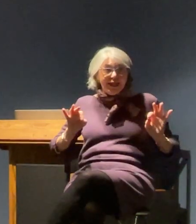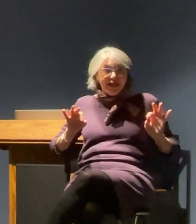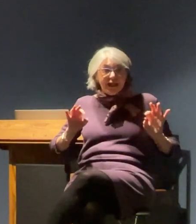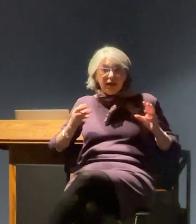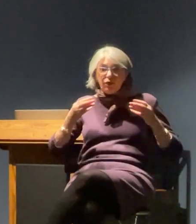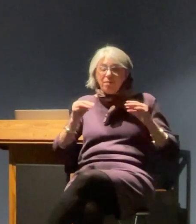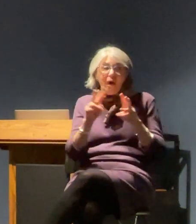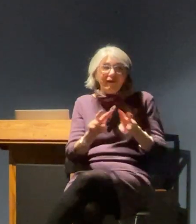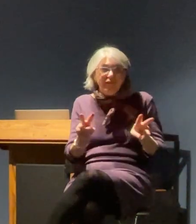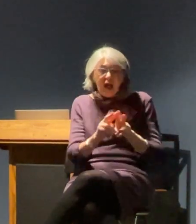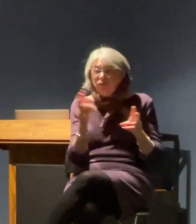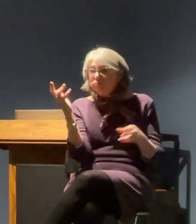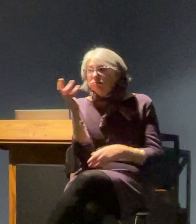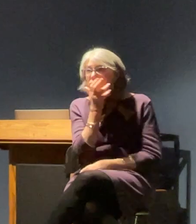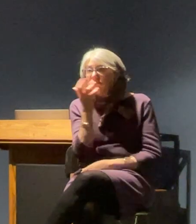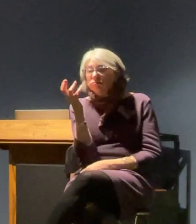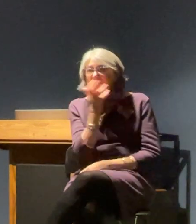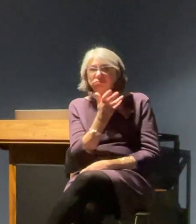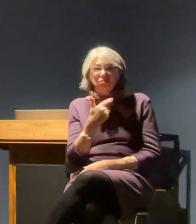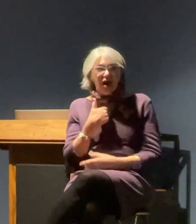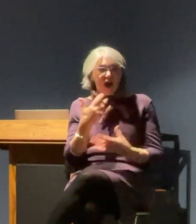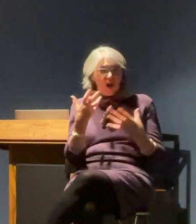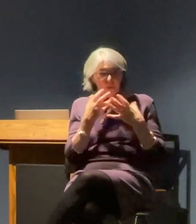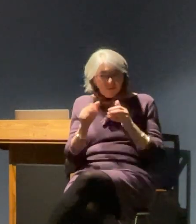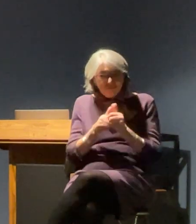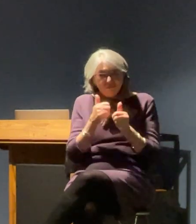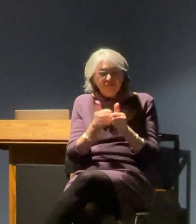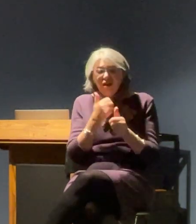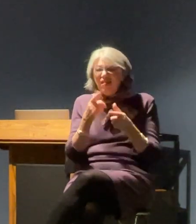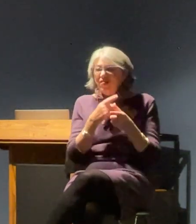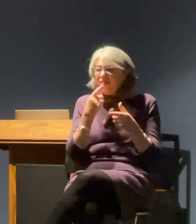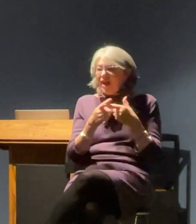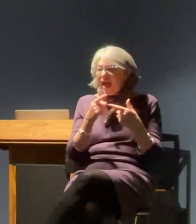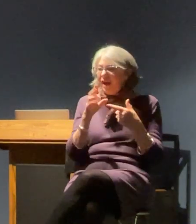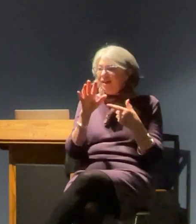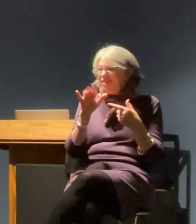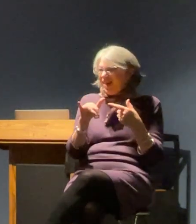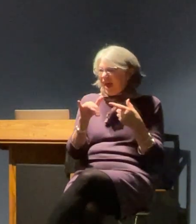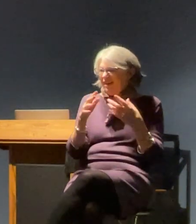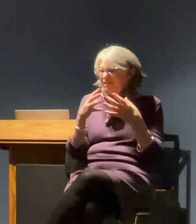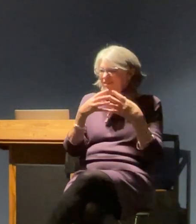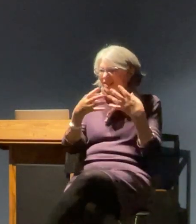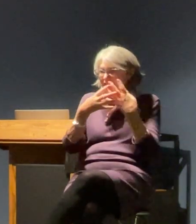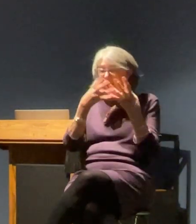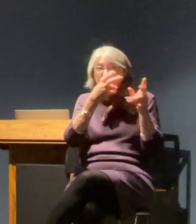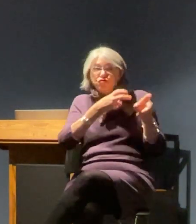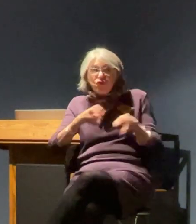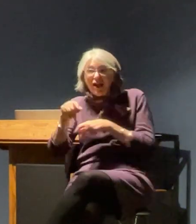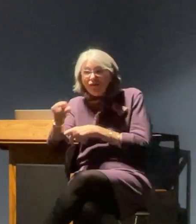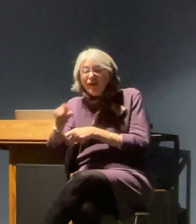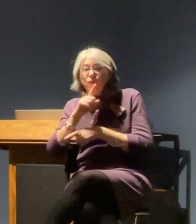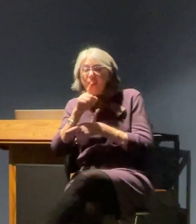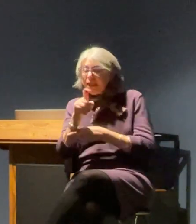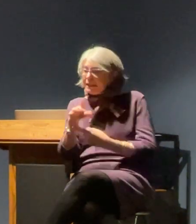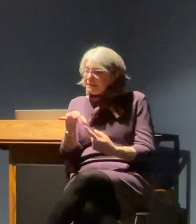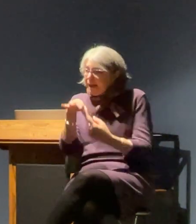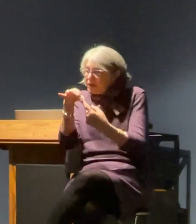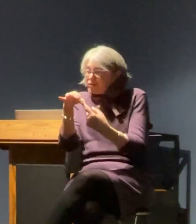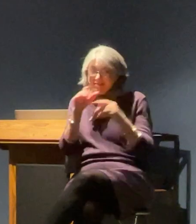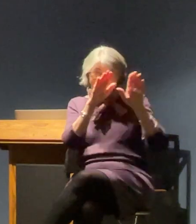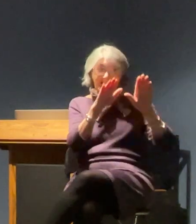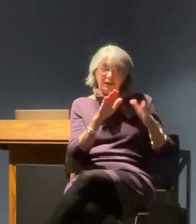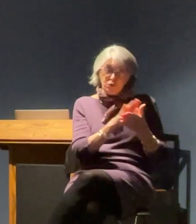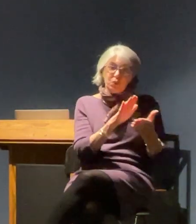market value, right, was something that I would wanted to go after. And then it was in certain facilities at the time that you had to transfer there, so it was real exclusive. Yeah, it's an excellent